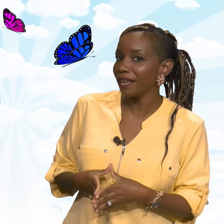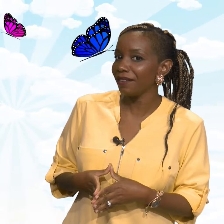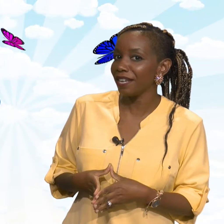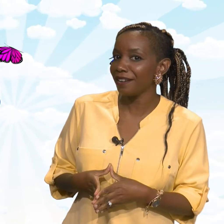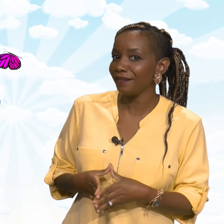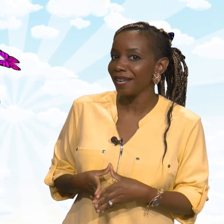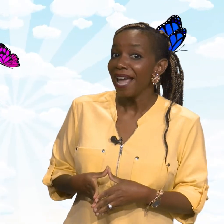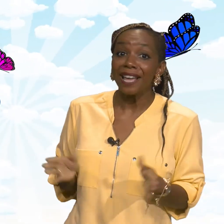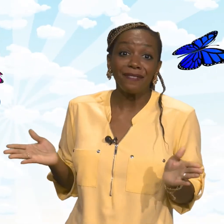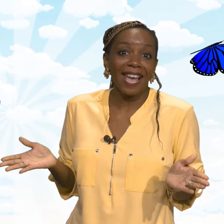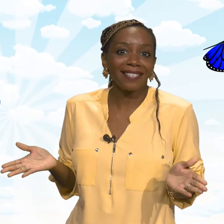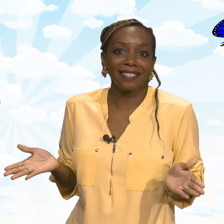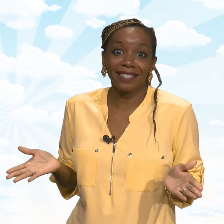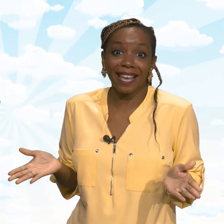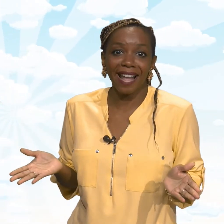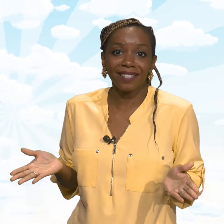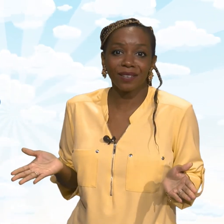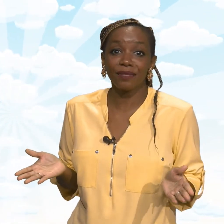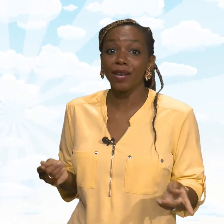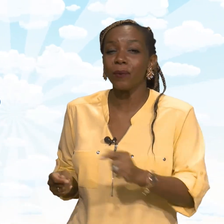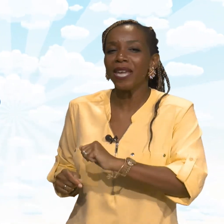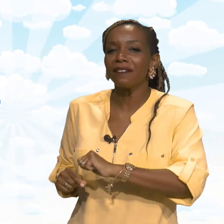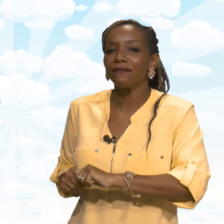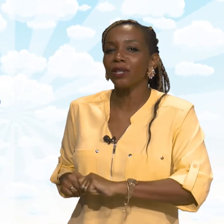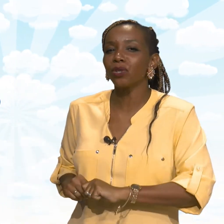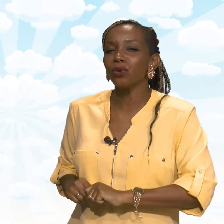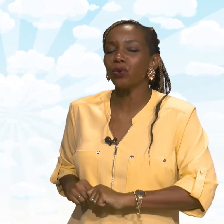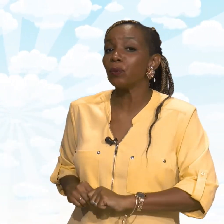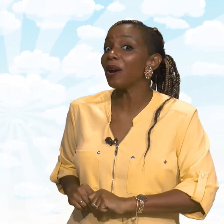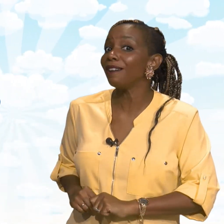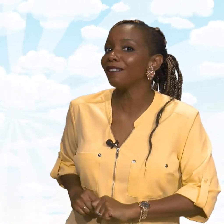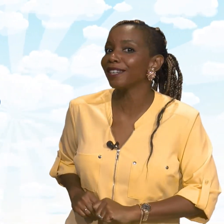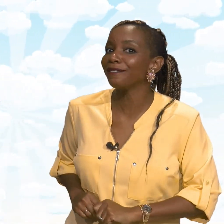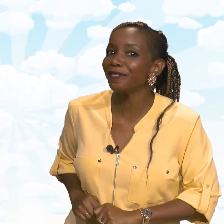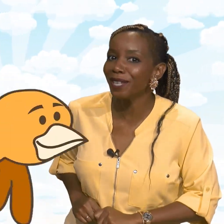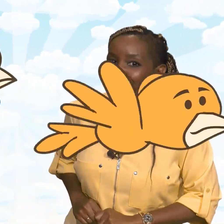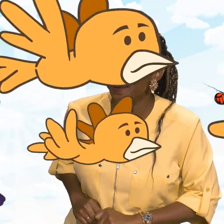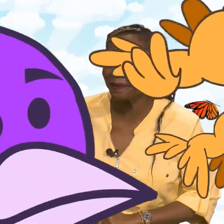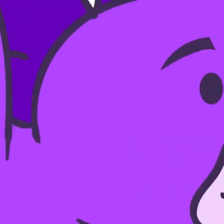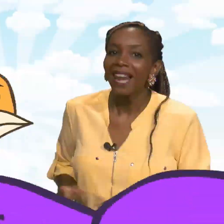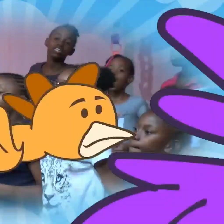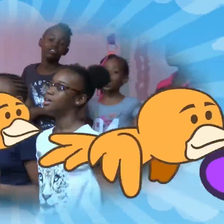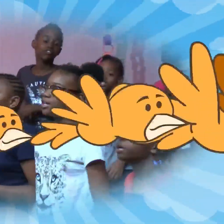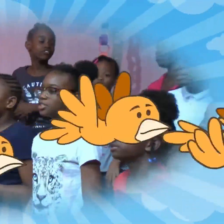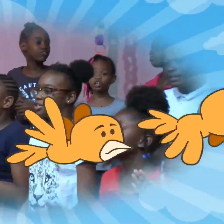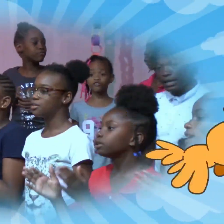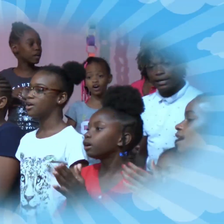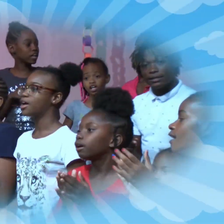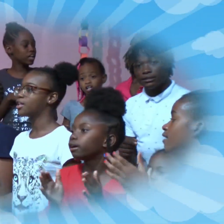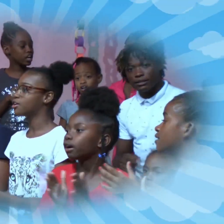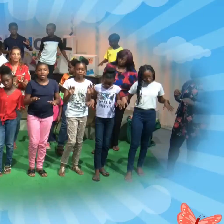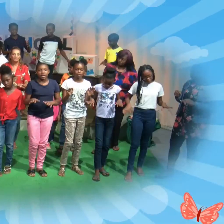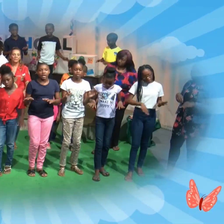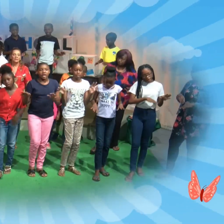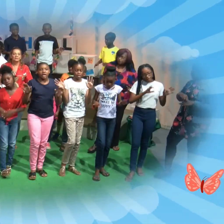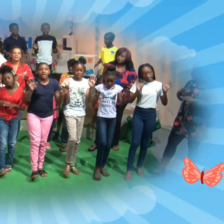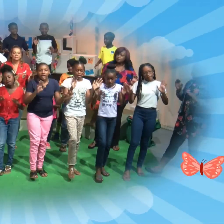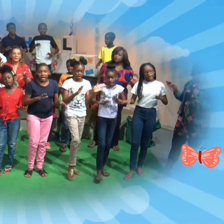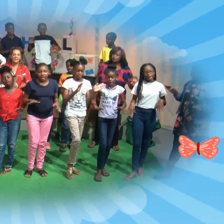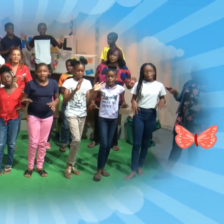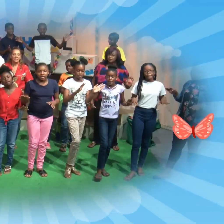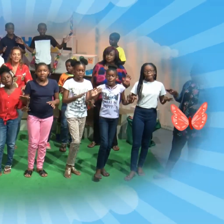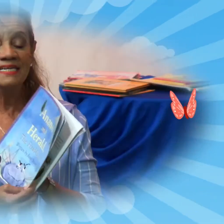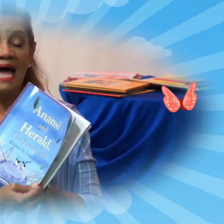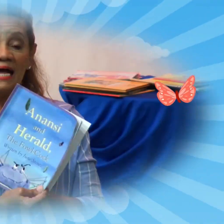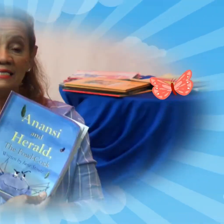4 to 11 years? If yes is the answer, then we at Fun School, we're looking for you. Let's have fun singing,